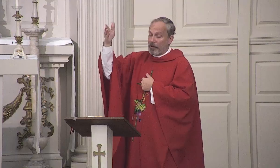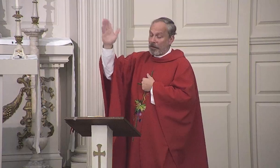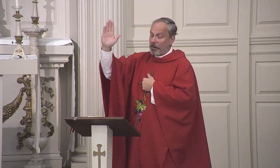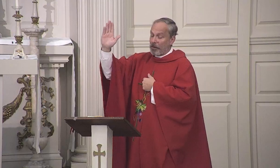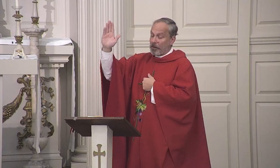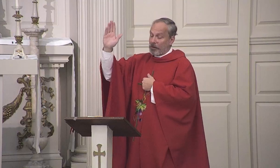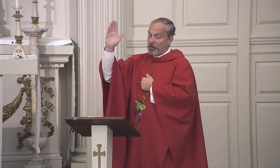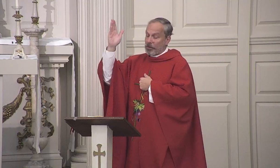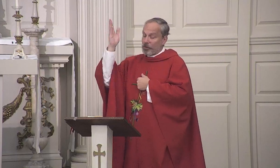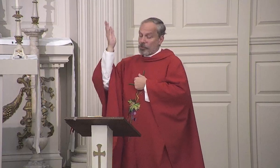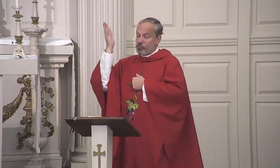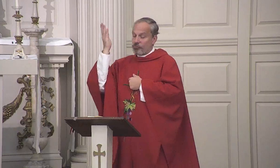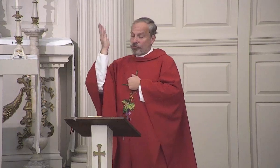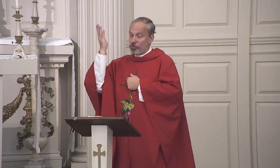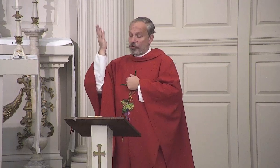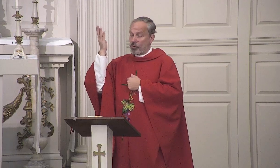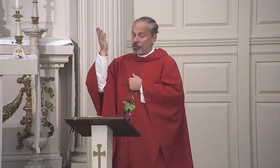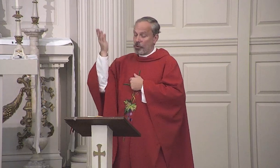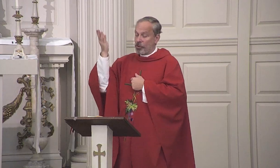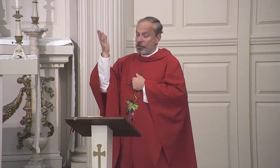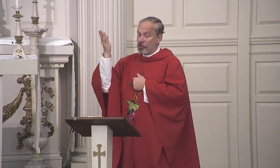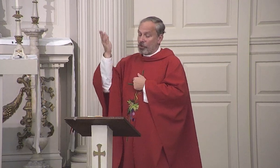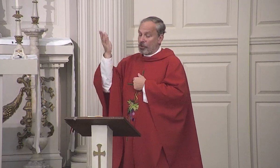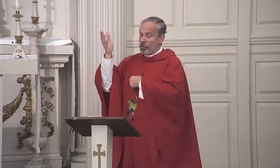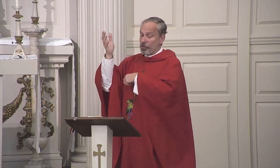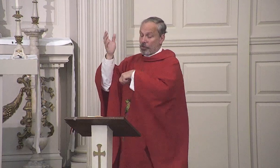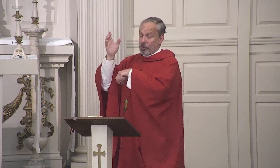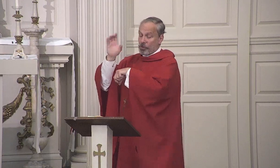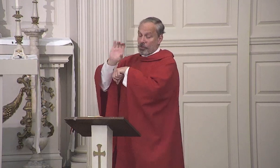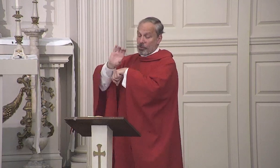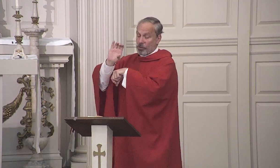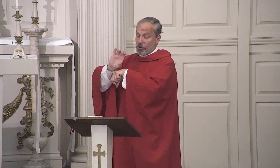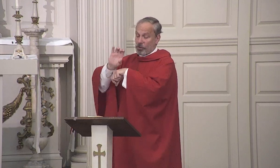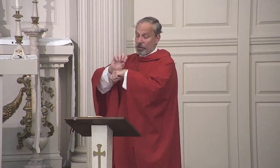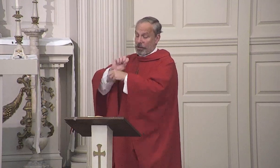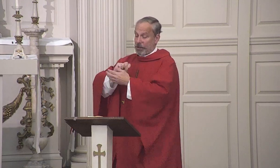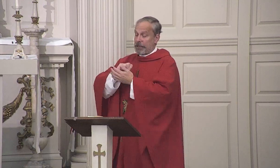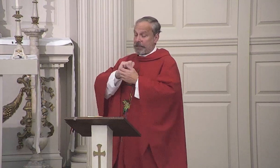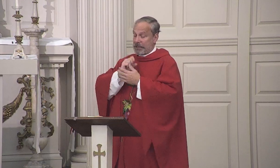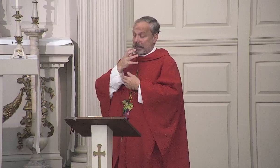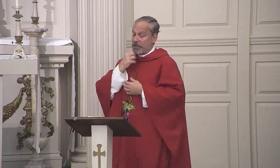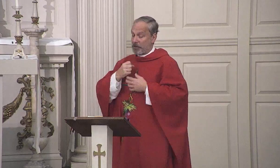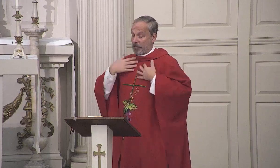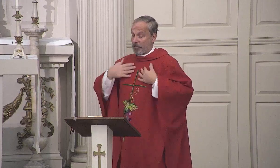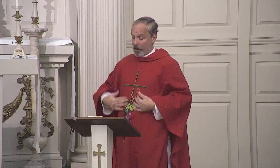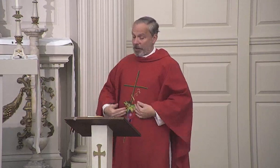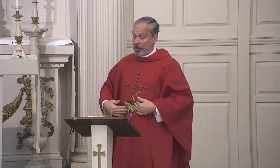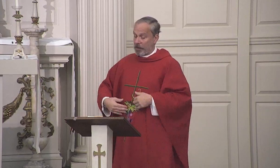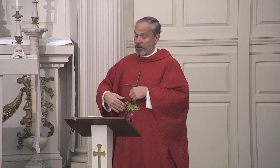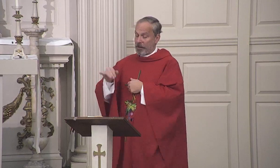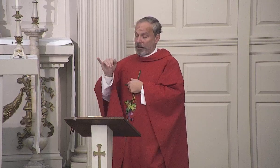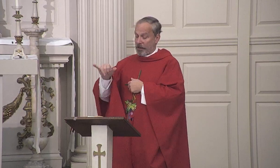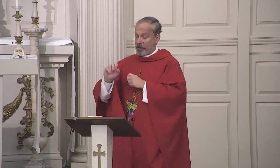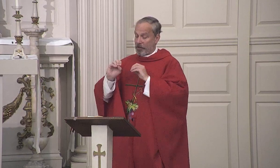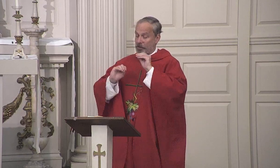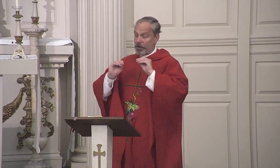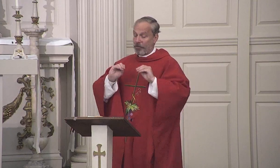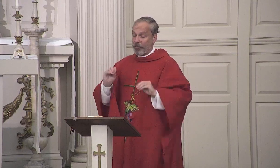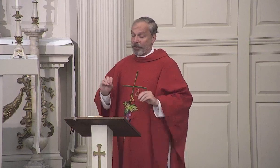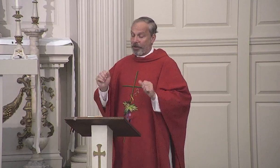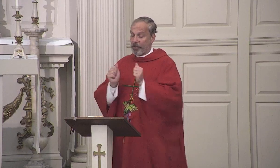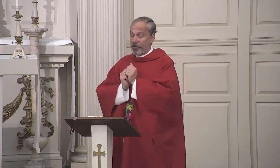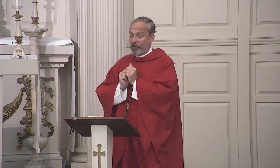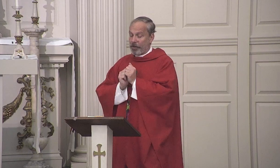Almighty, ever-living God, who adorn the sacred body of your church with